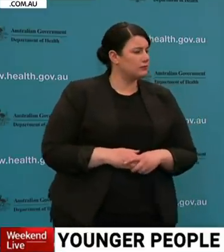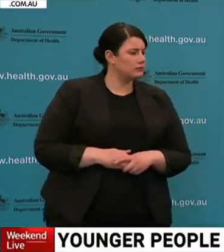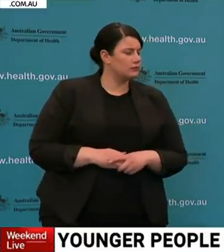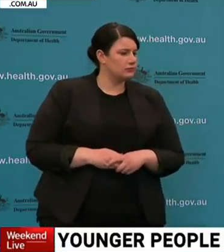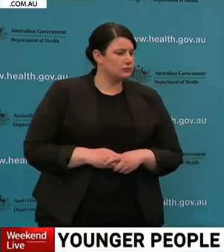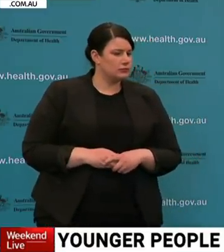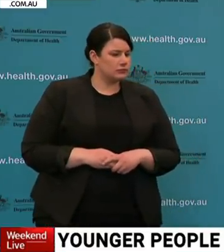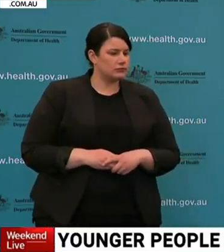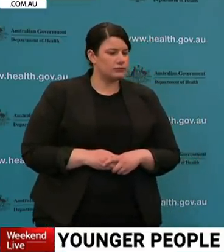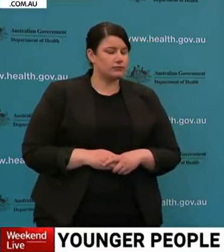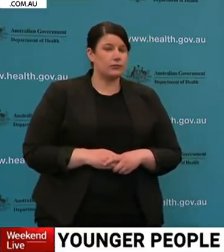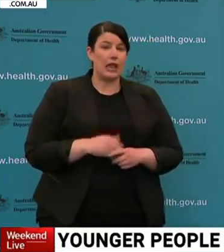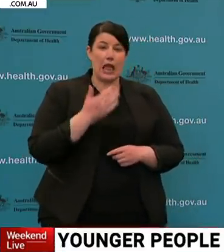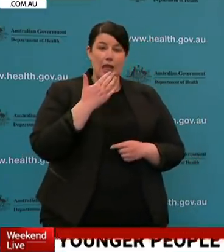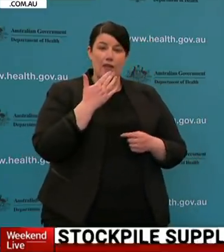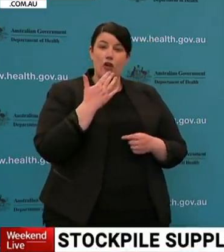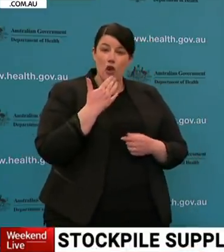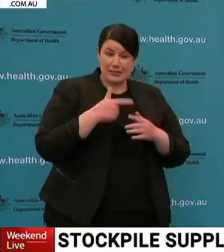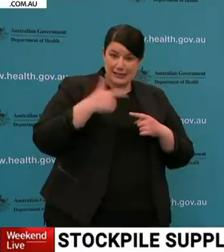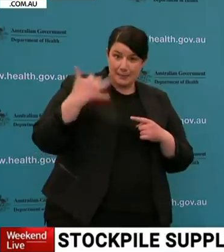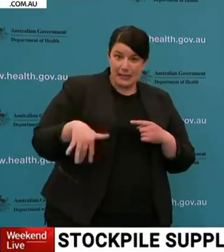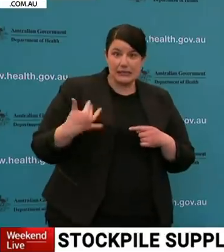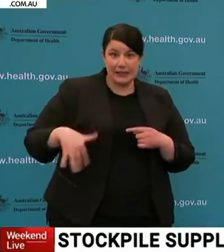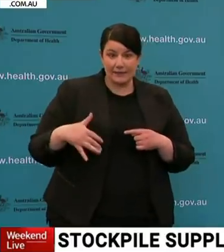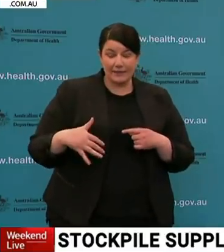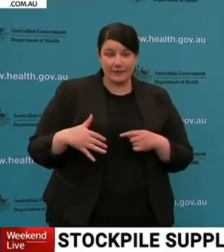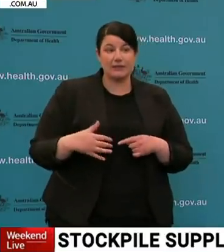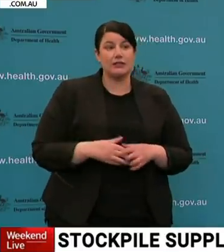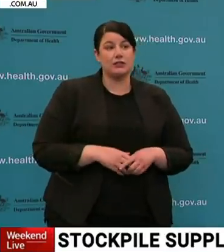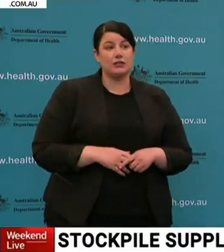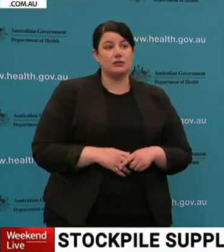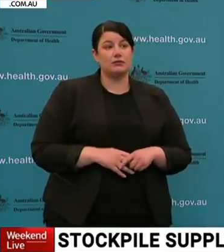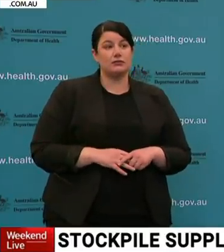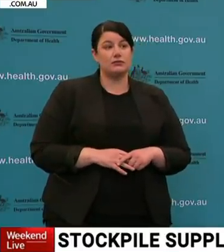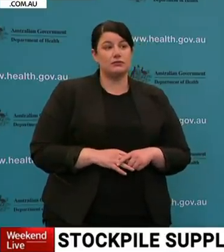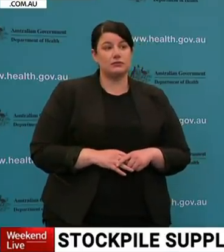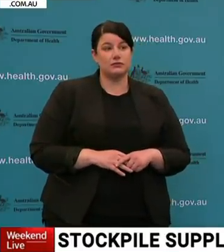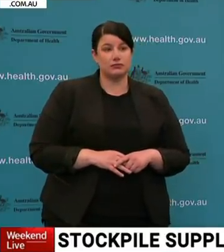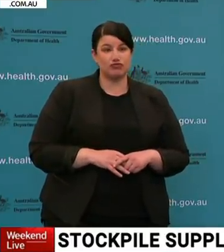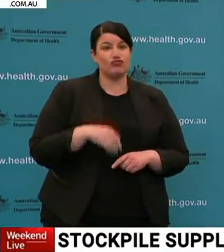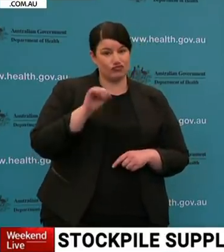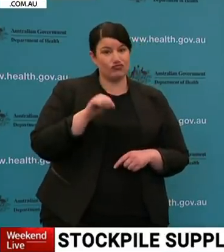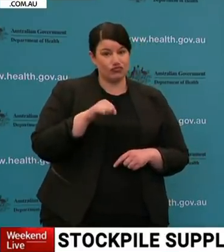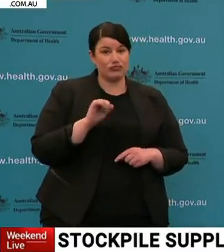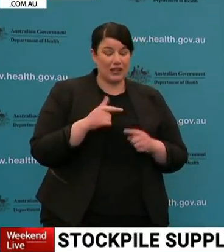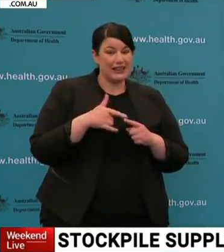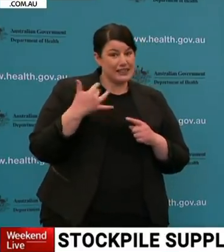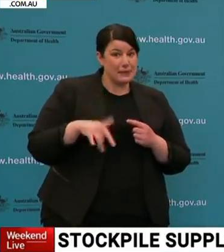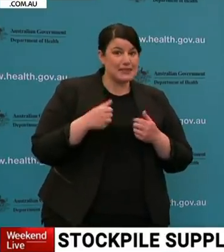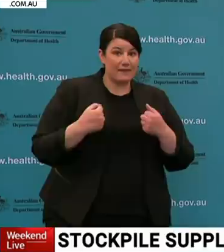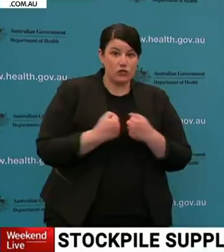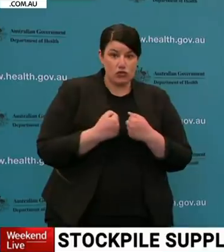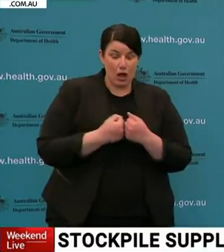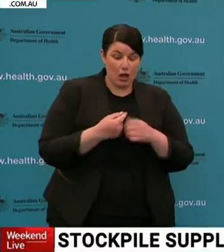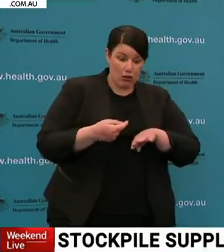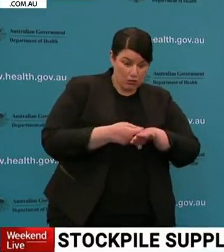terms of the cost, whilst it is a relatively costly drug.